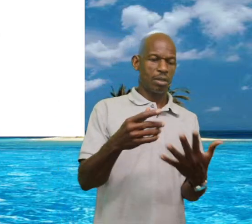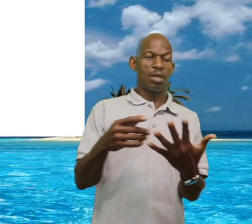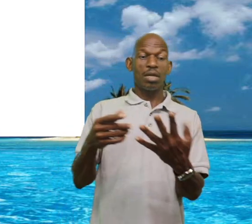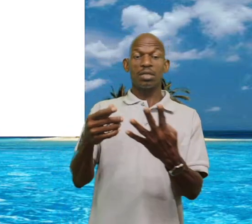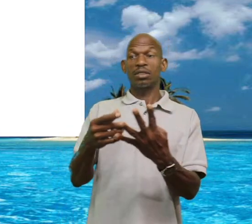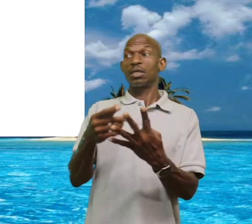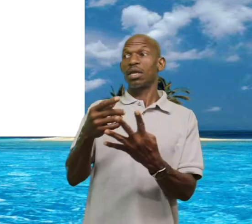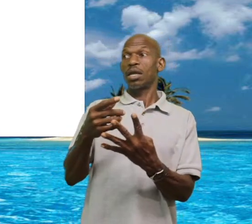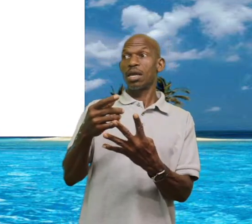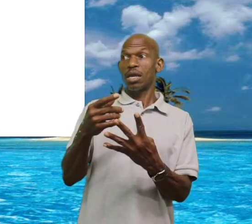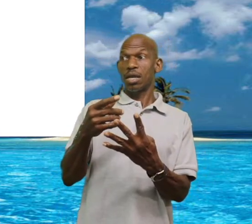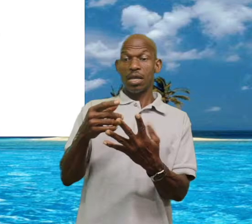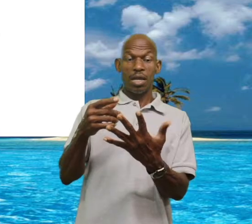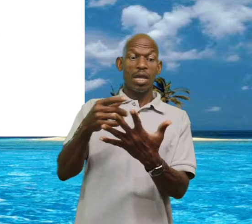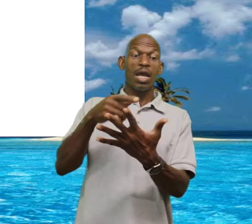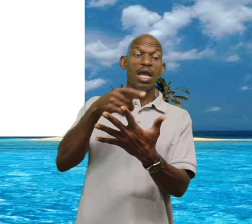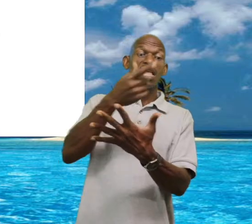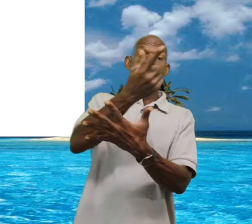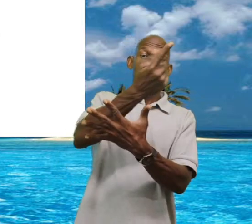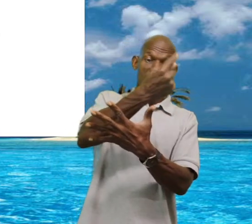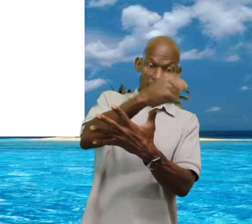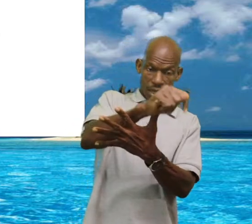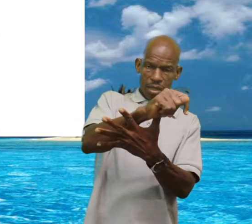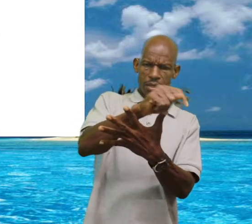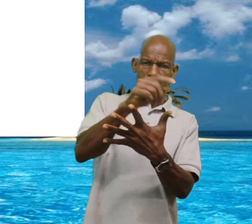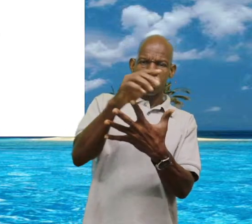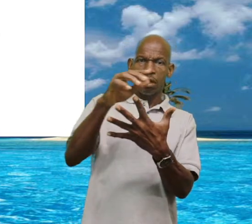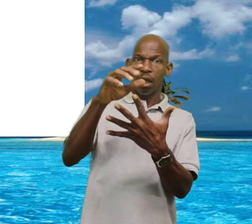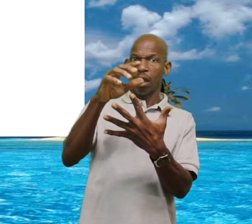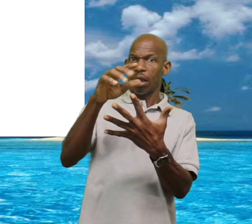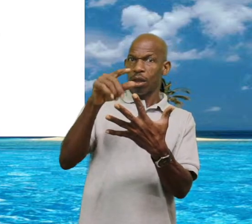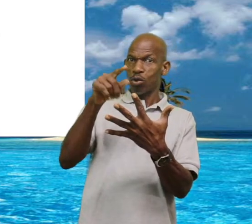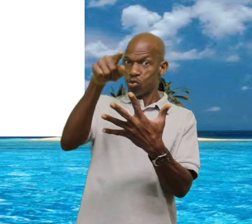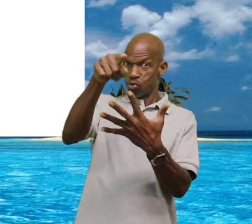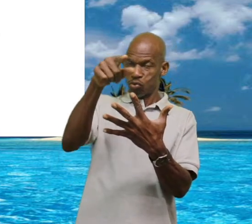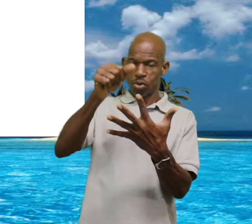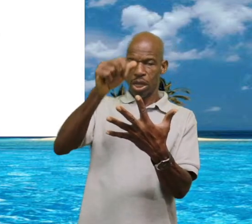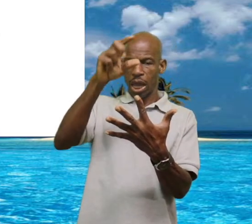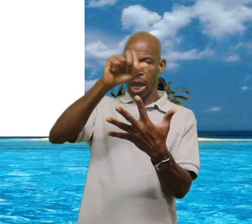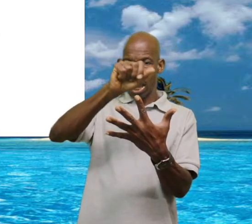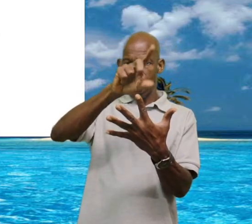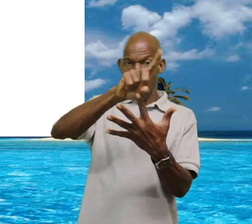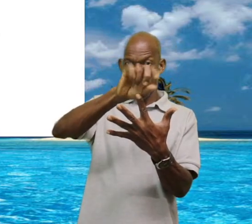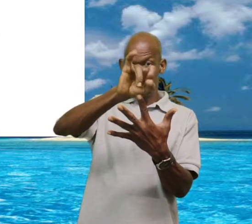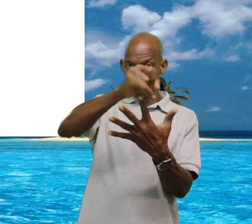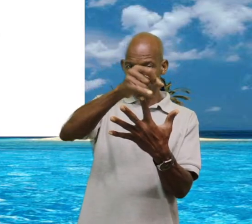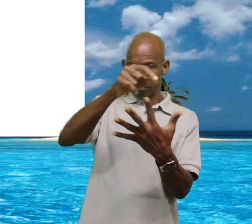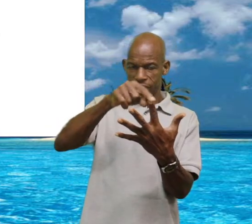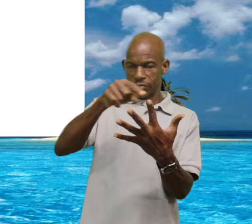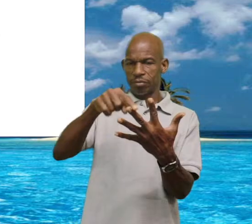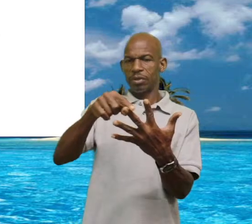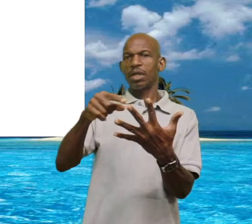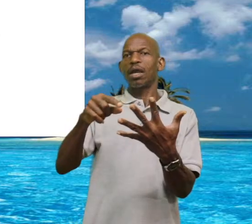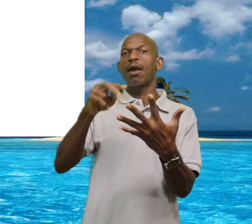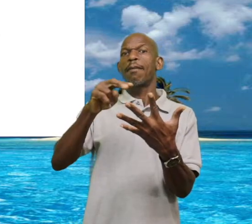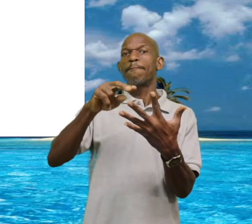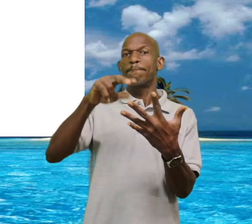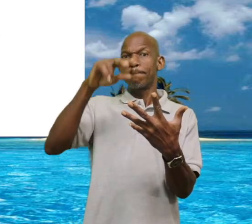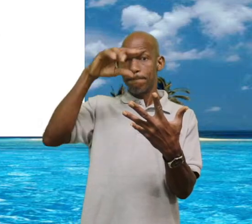thinking about a man, all right? And I give you a little while ago the word thin. So I just write in the